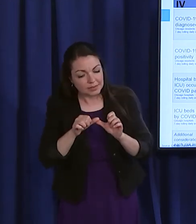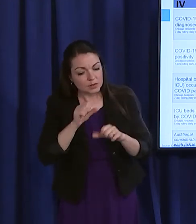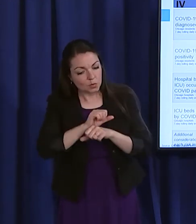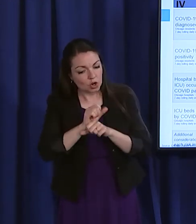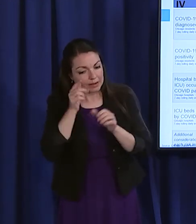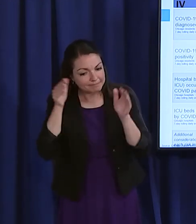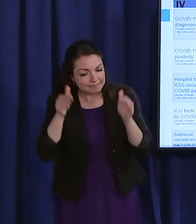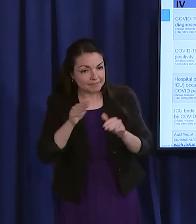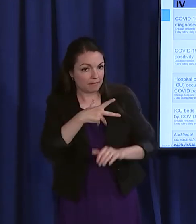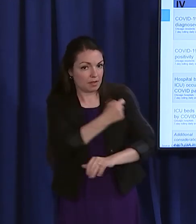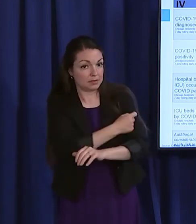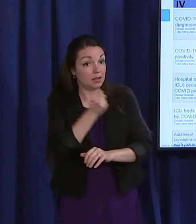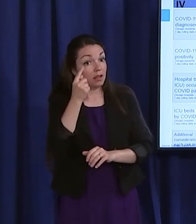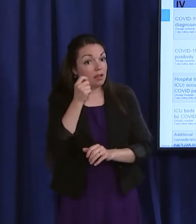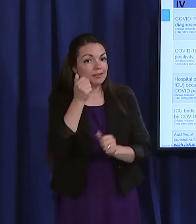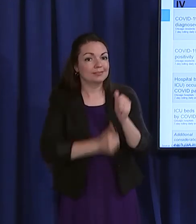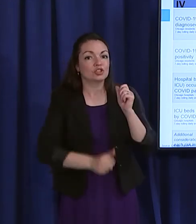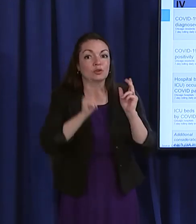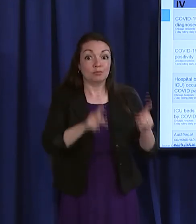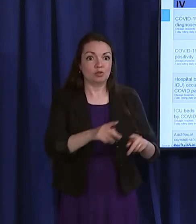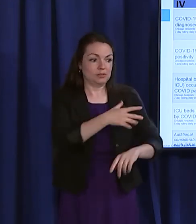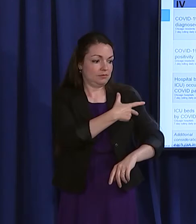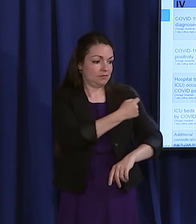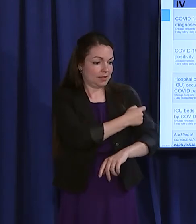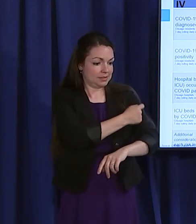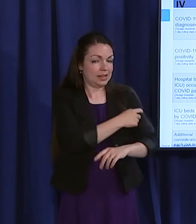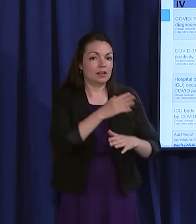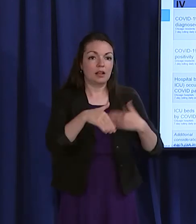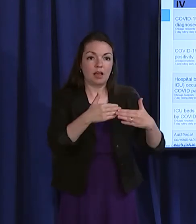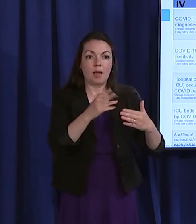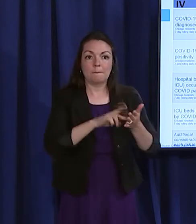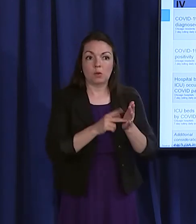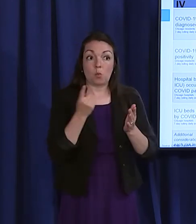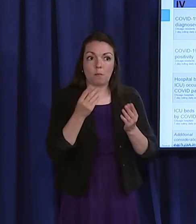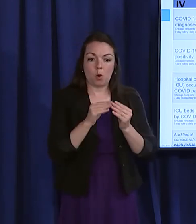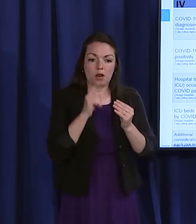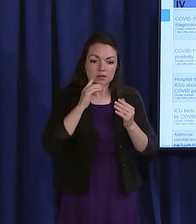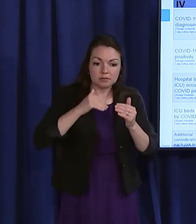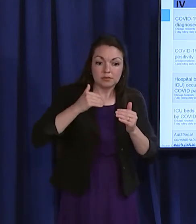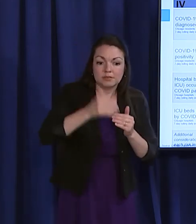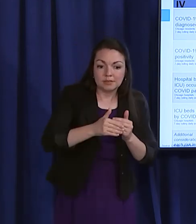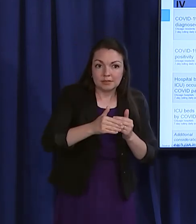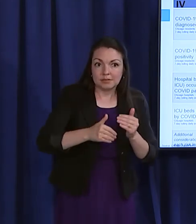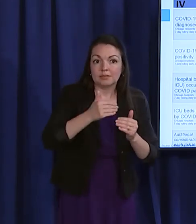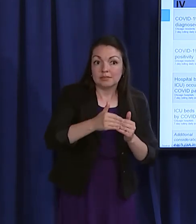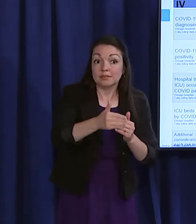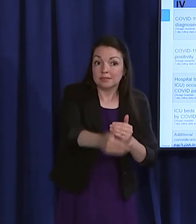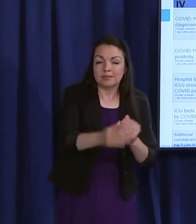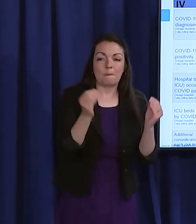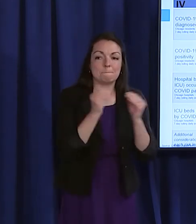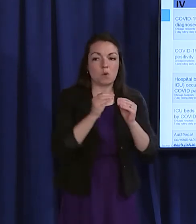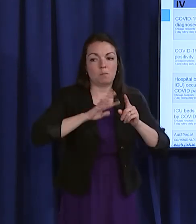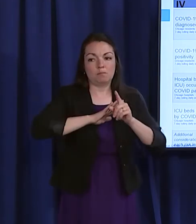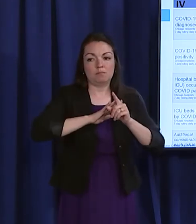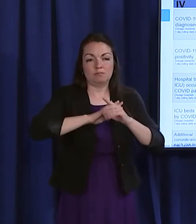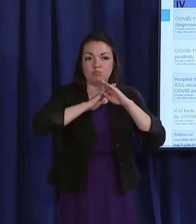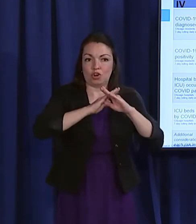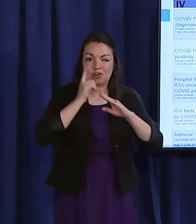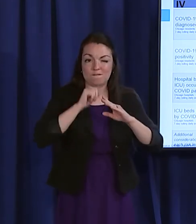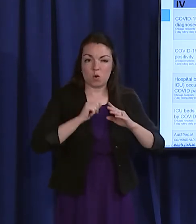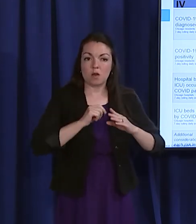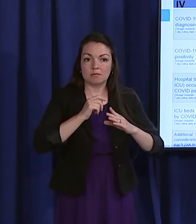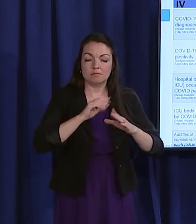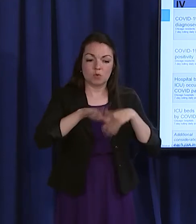single vaccinated person gets us one step closer to the point where we have more protection as a population. Two more, and I'll try to be